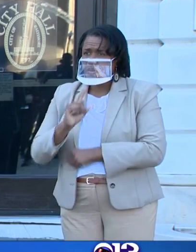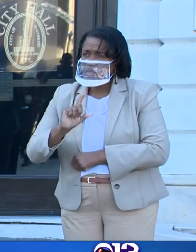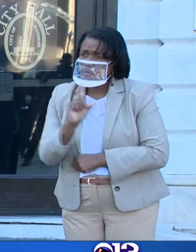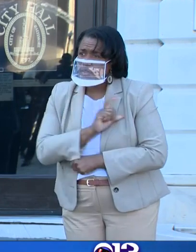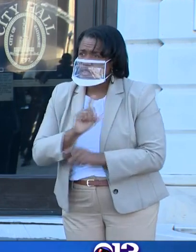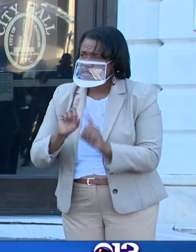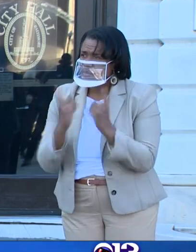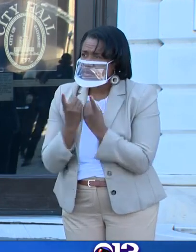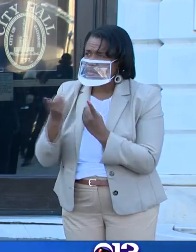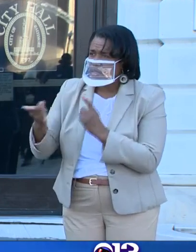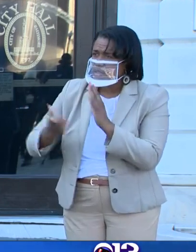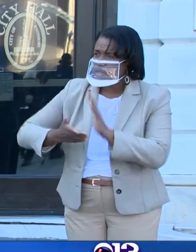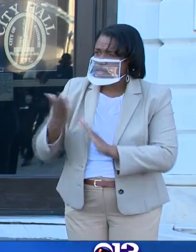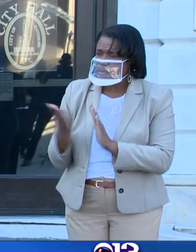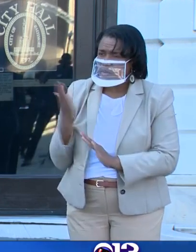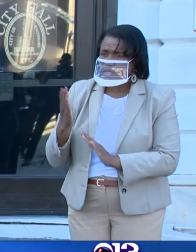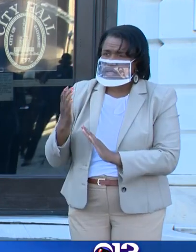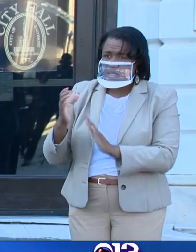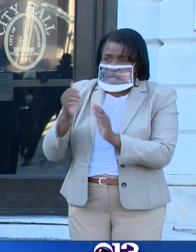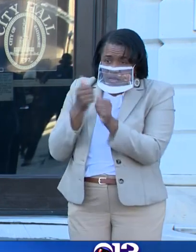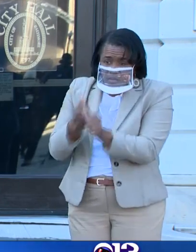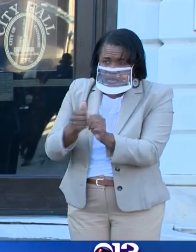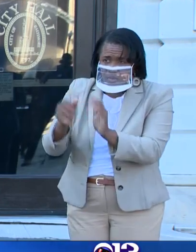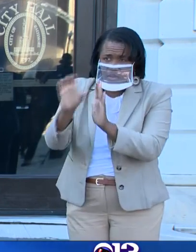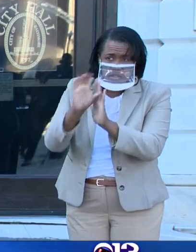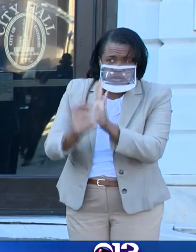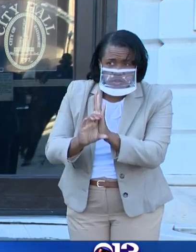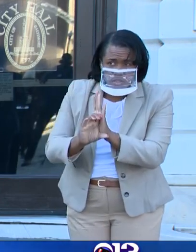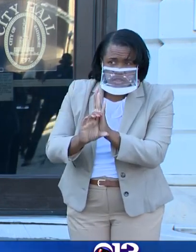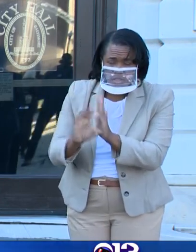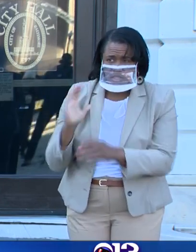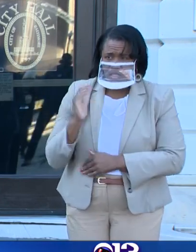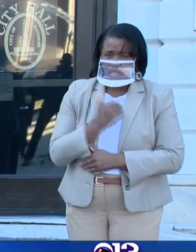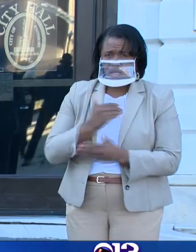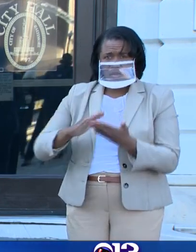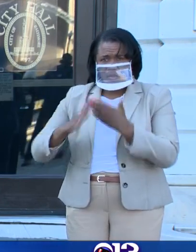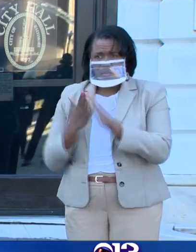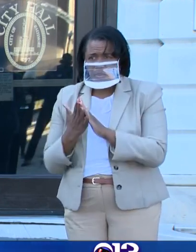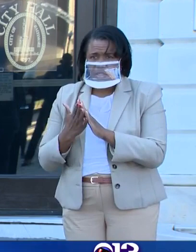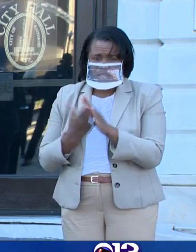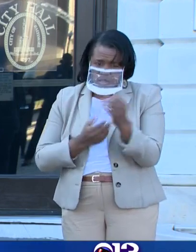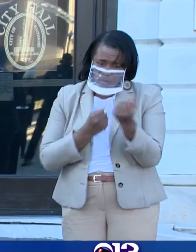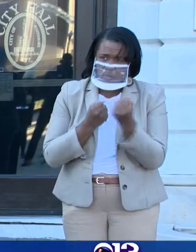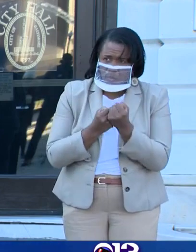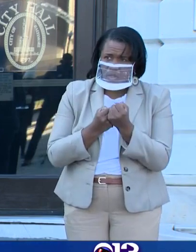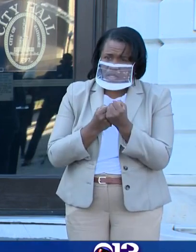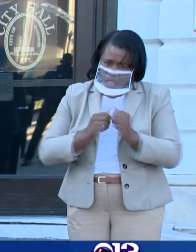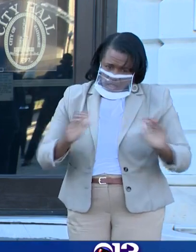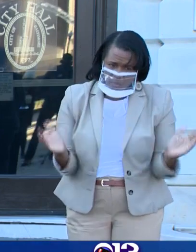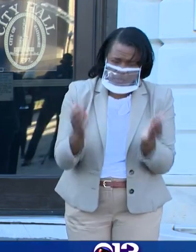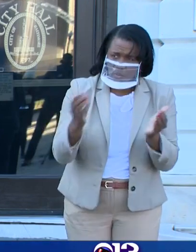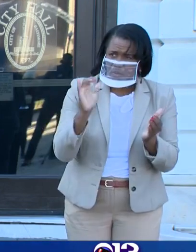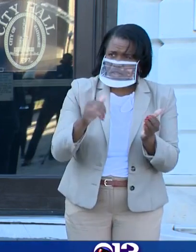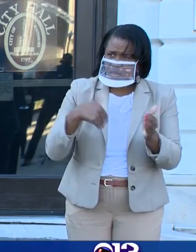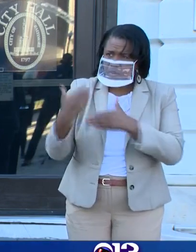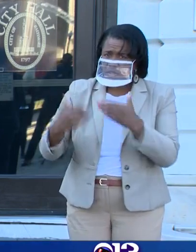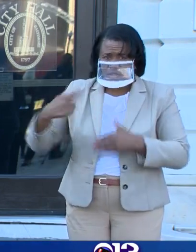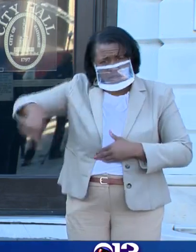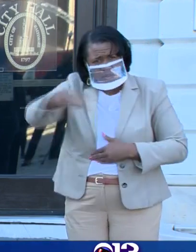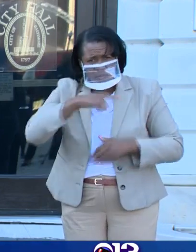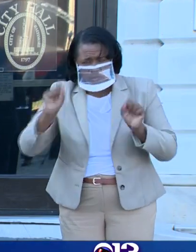department operates in a constitutional way and our communities drive that process. We can do this,